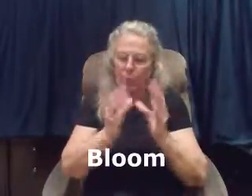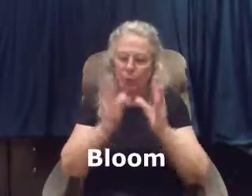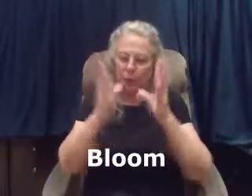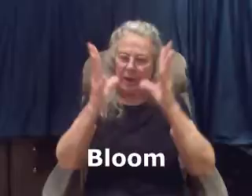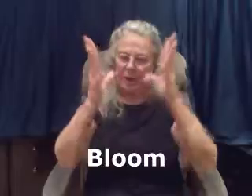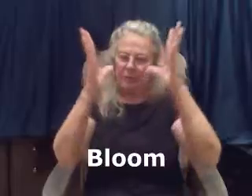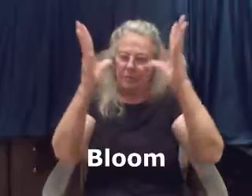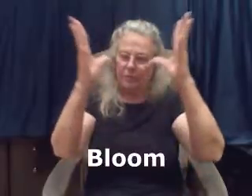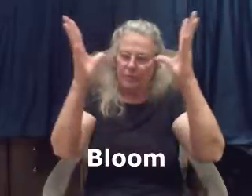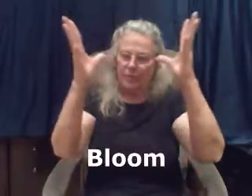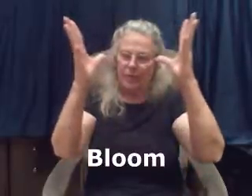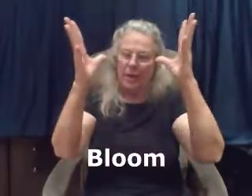Blooming.